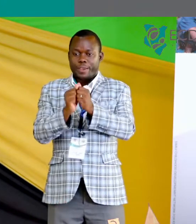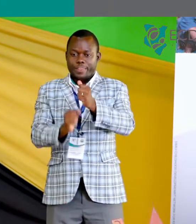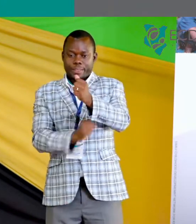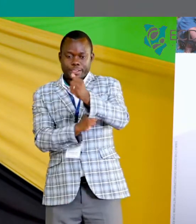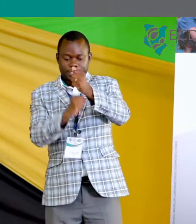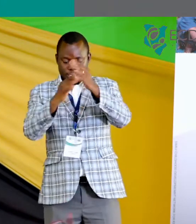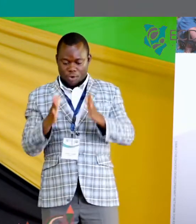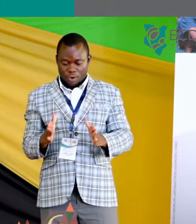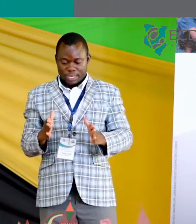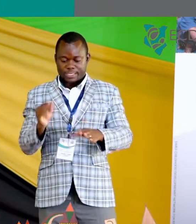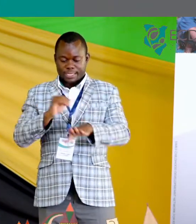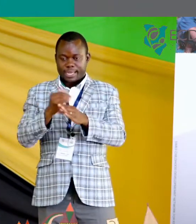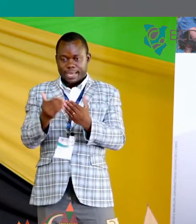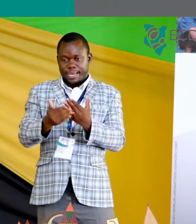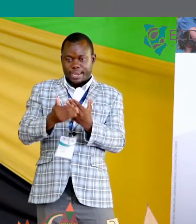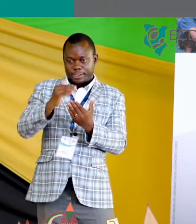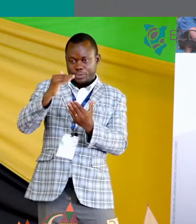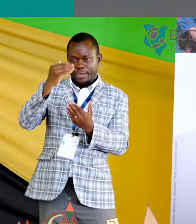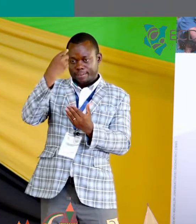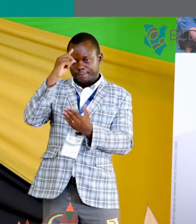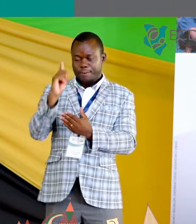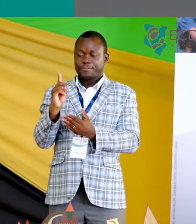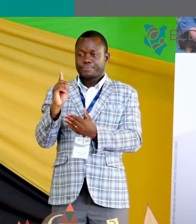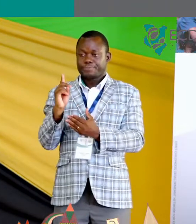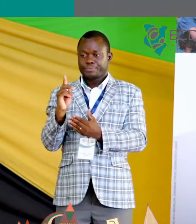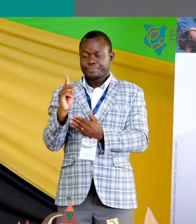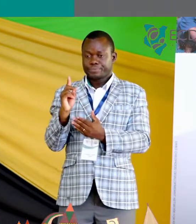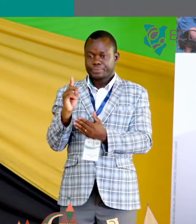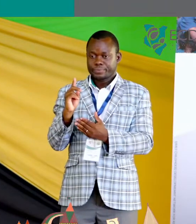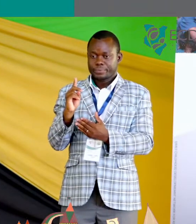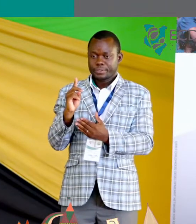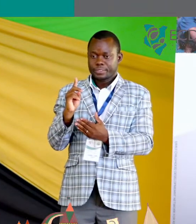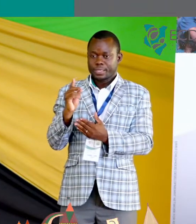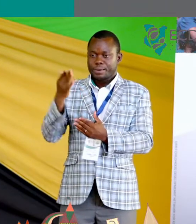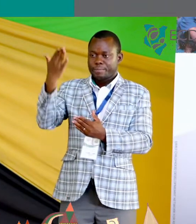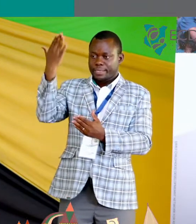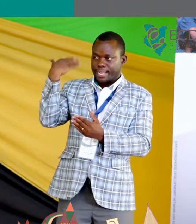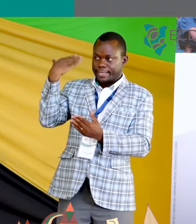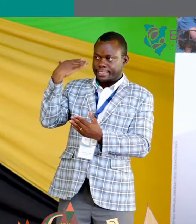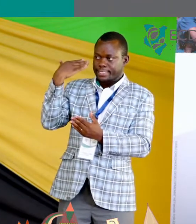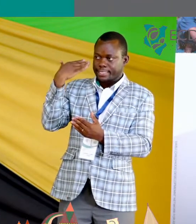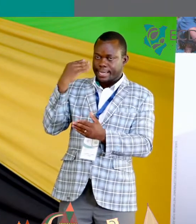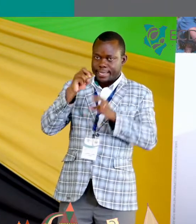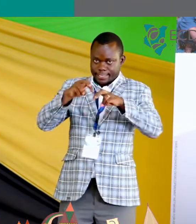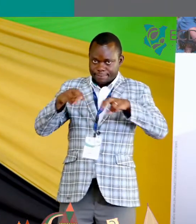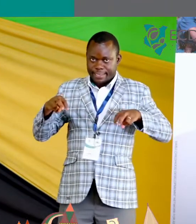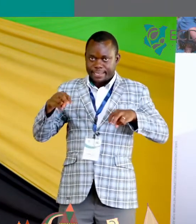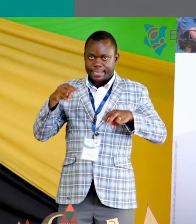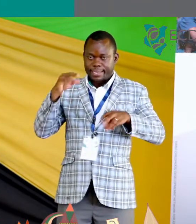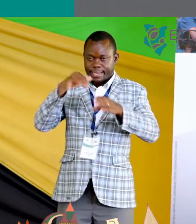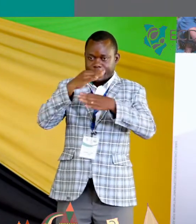stakeholders in the nurturing framework. By the last survey in 2019,